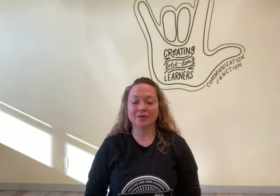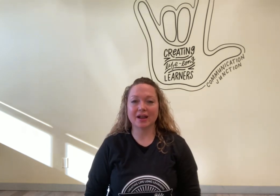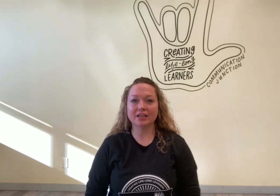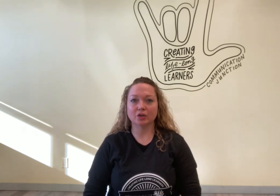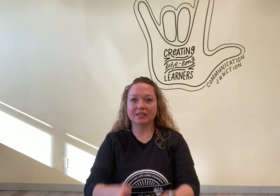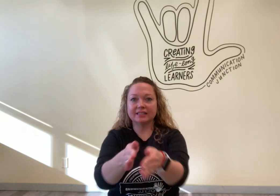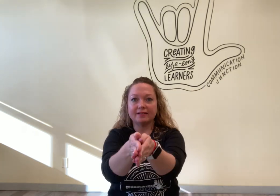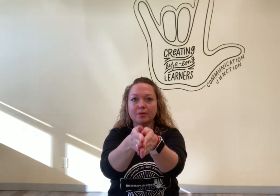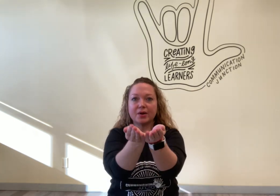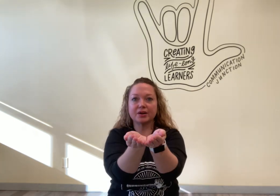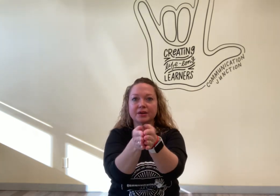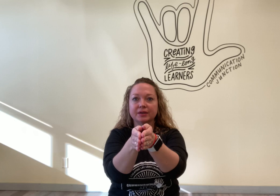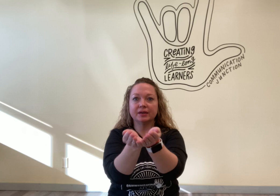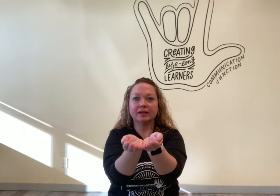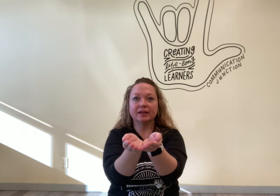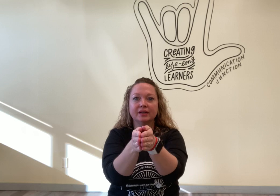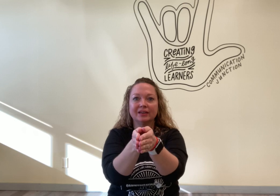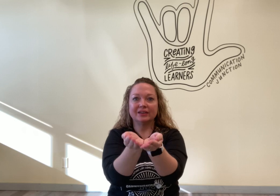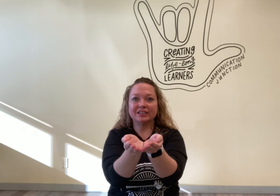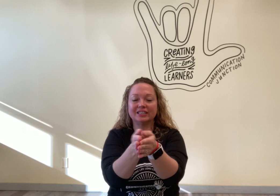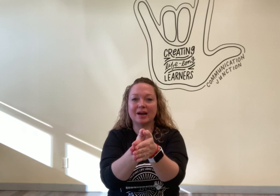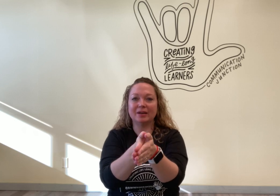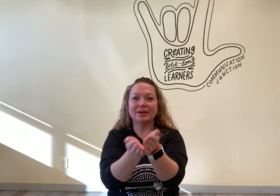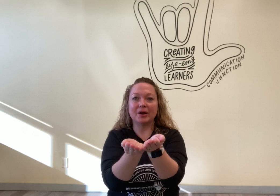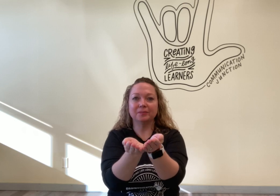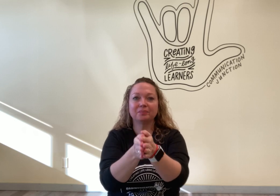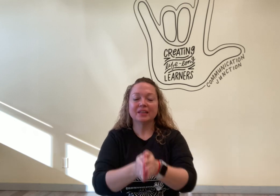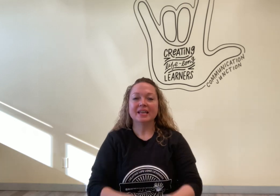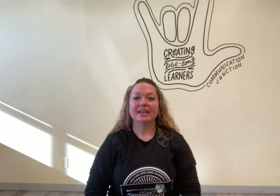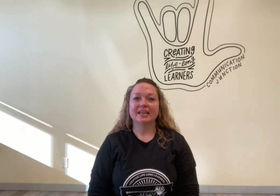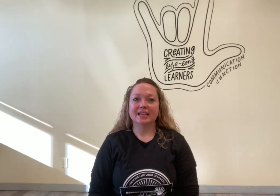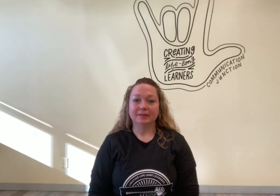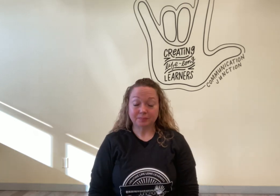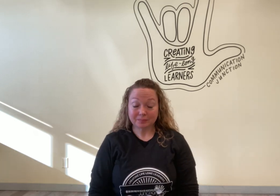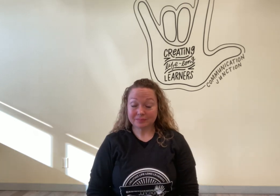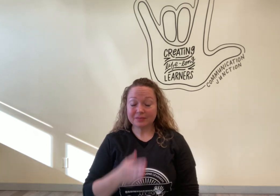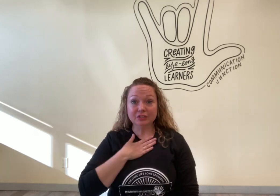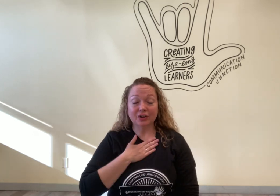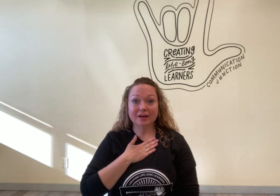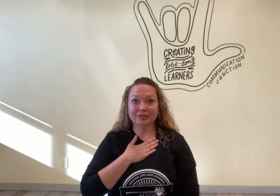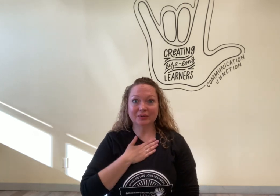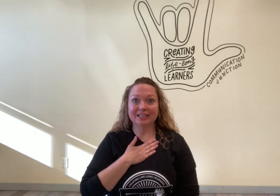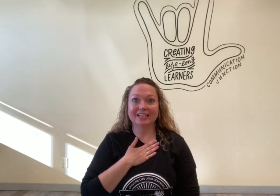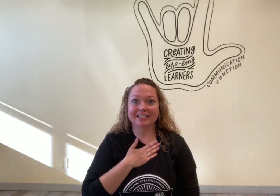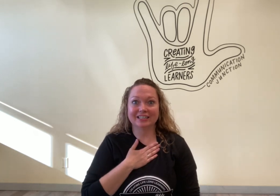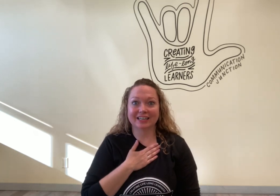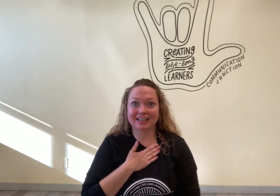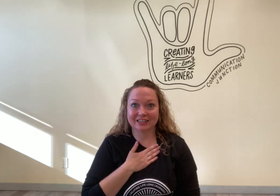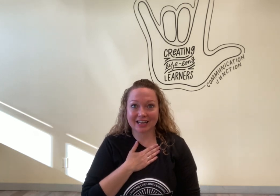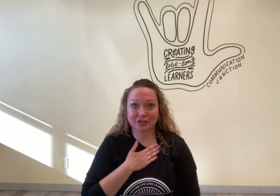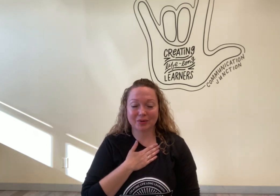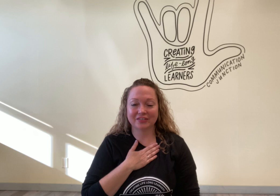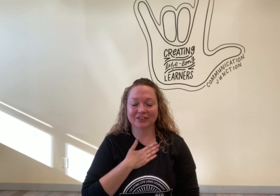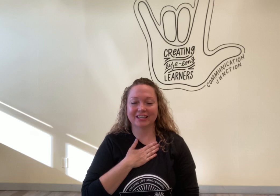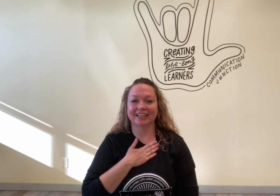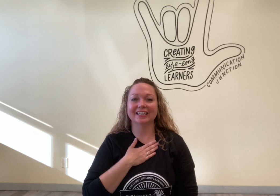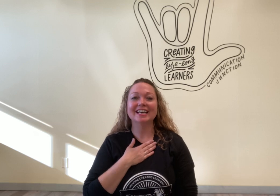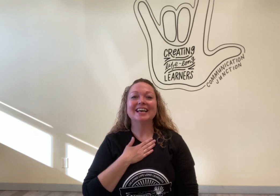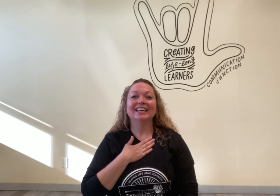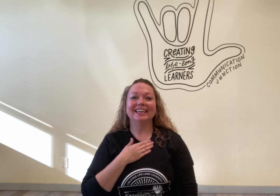Show me the sign for book. Good job. Here we go. Sorry, Miss Whitney needed to catch her breath for a second.